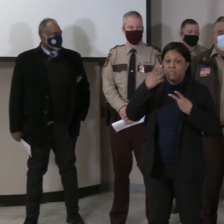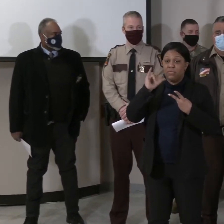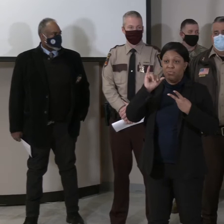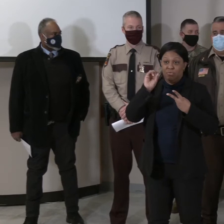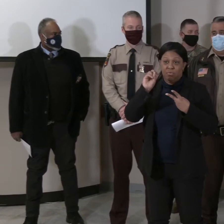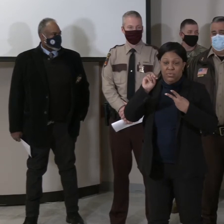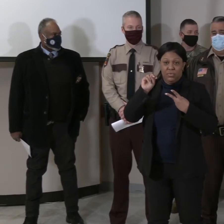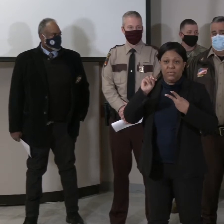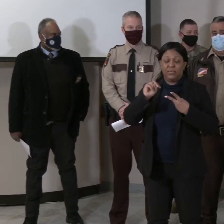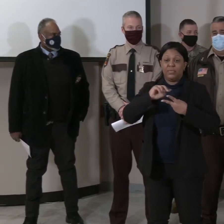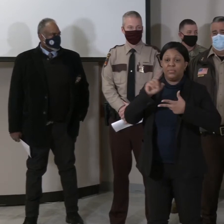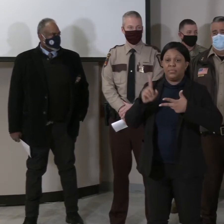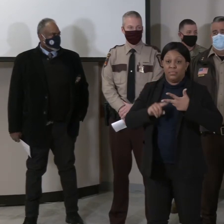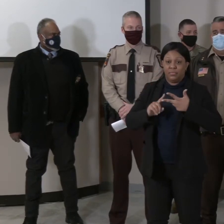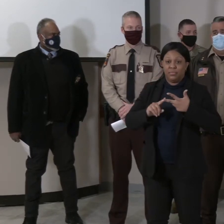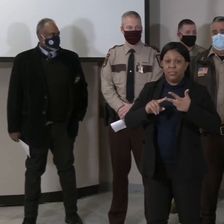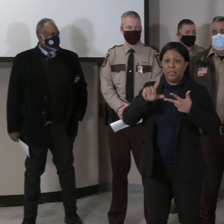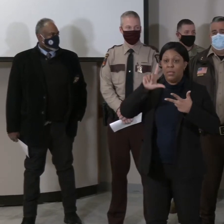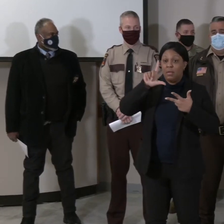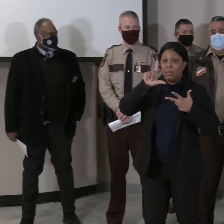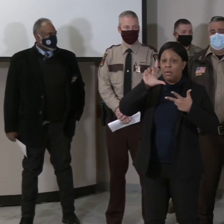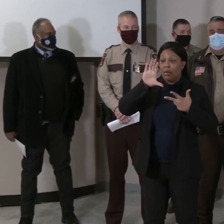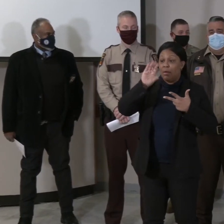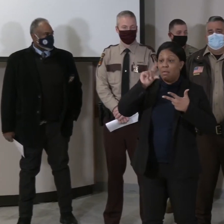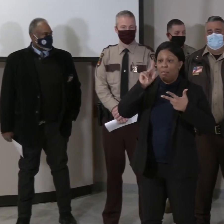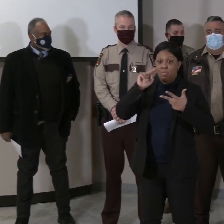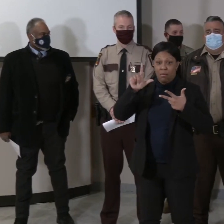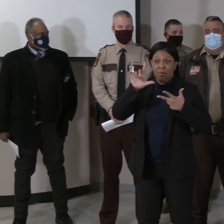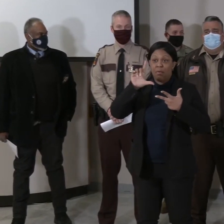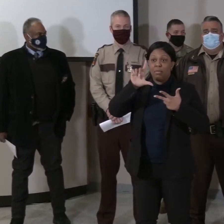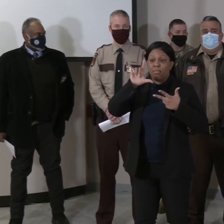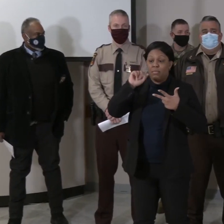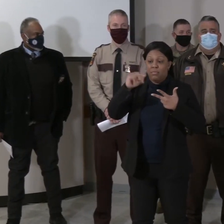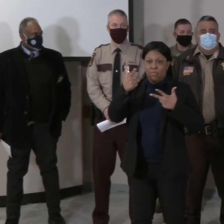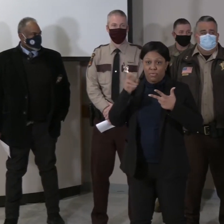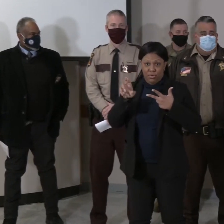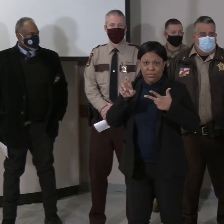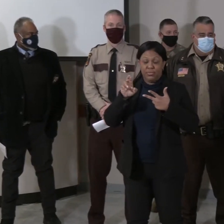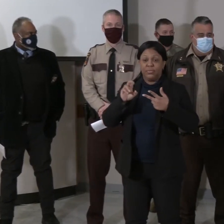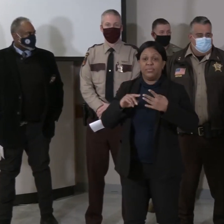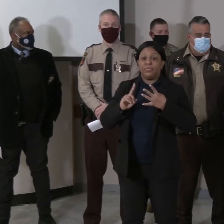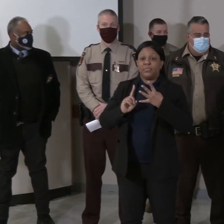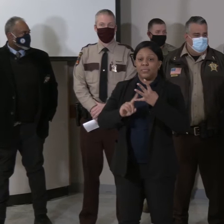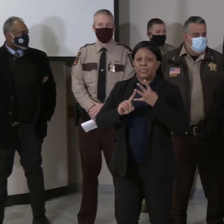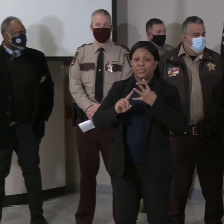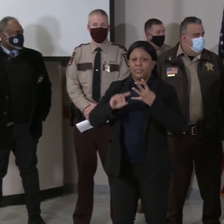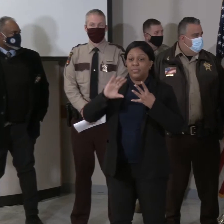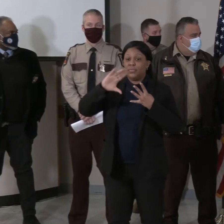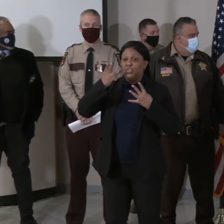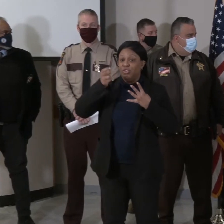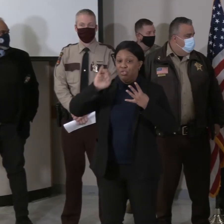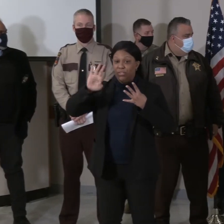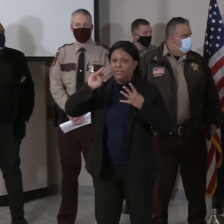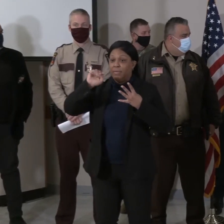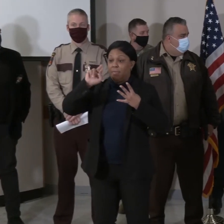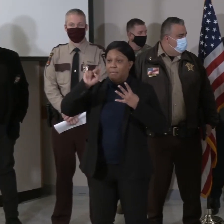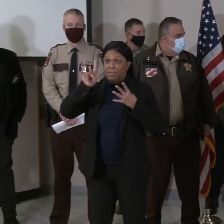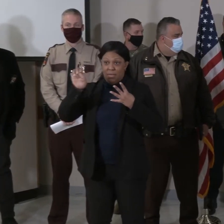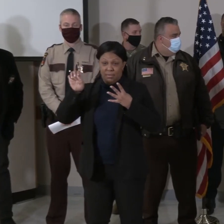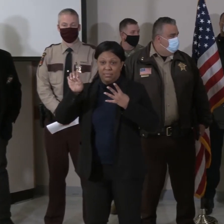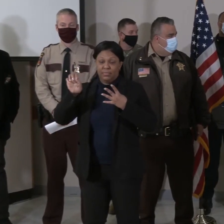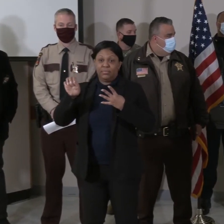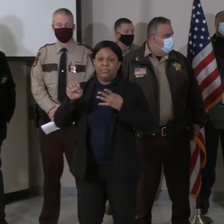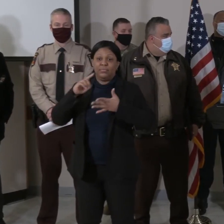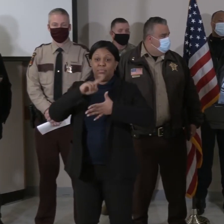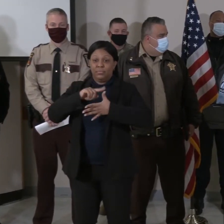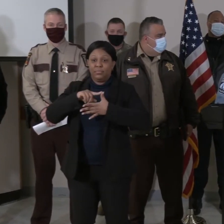of our Minnesota National Guard, Chief Ed Frizzell, Metro Transit Police Department, Chief Tyner of